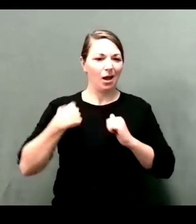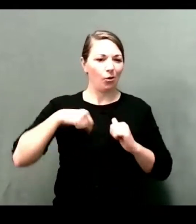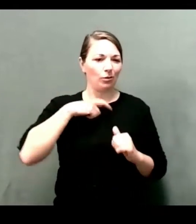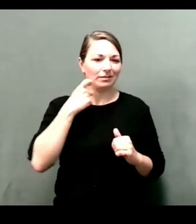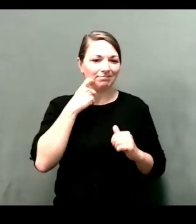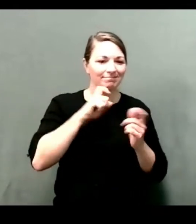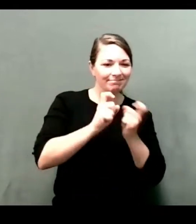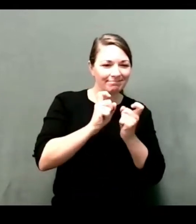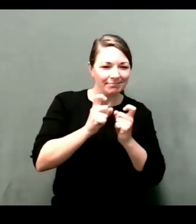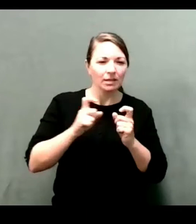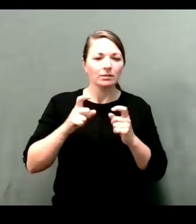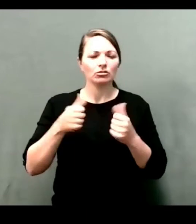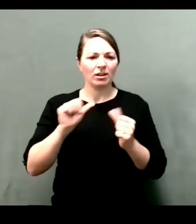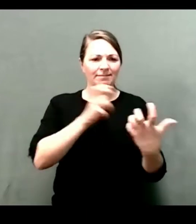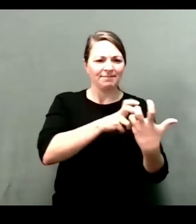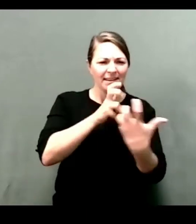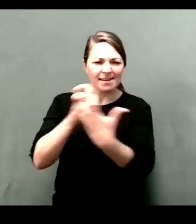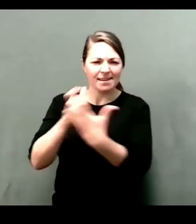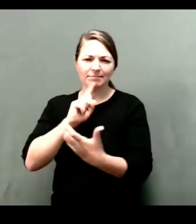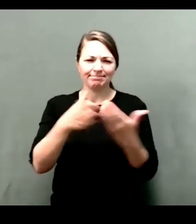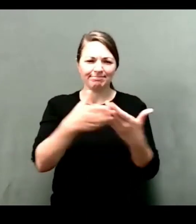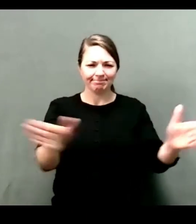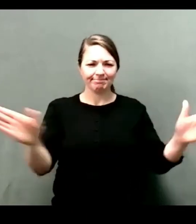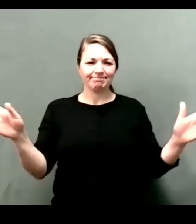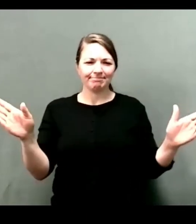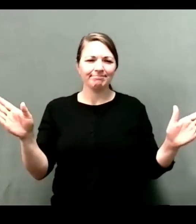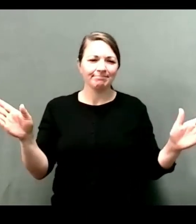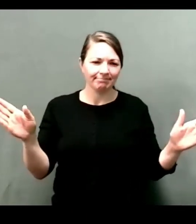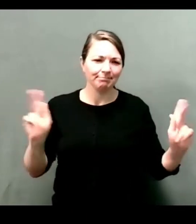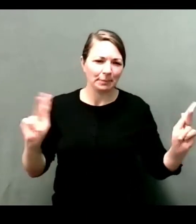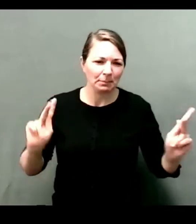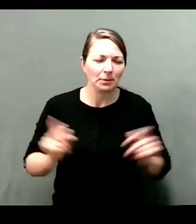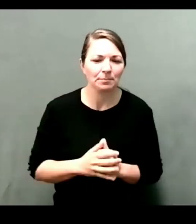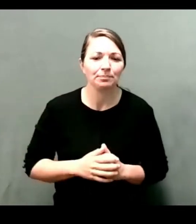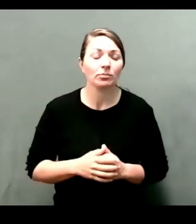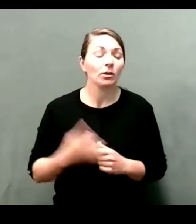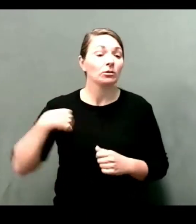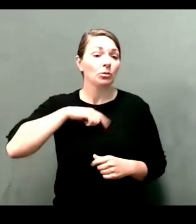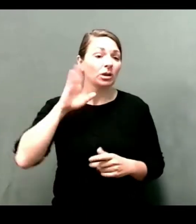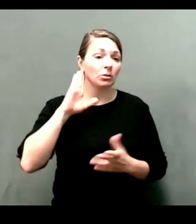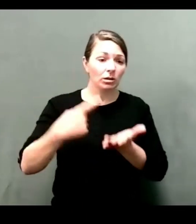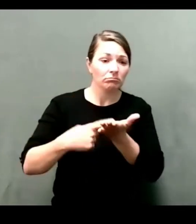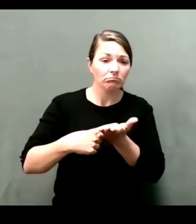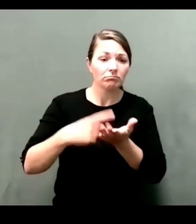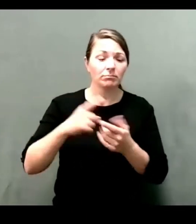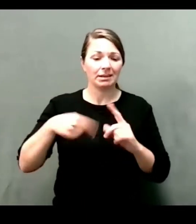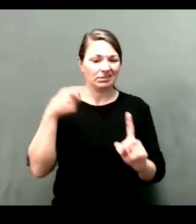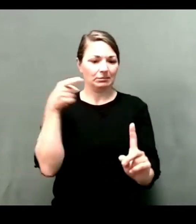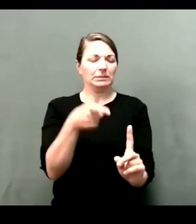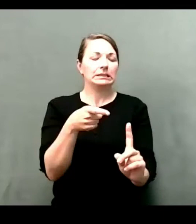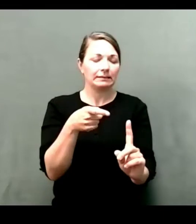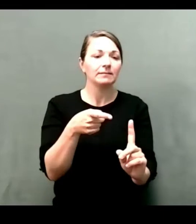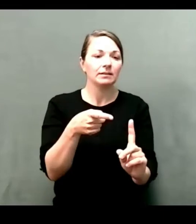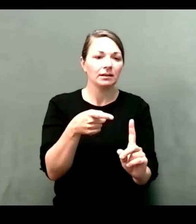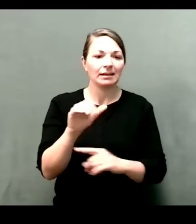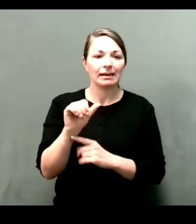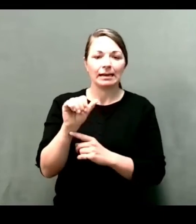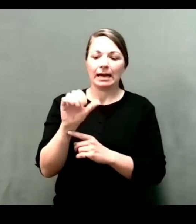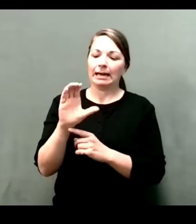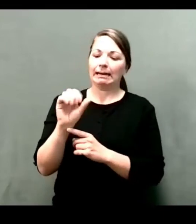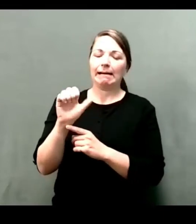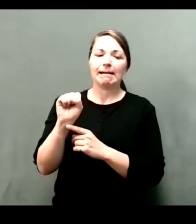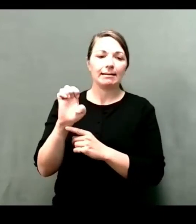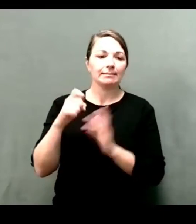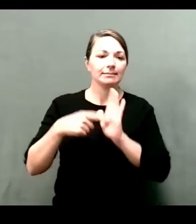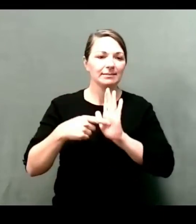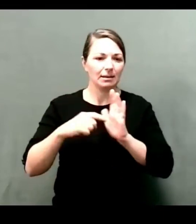needs. The resource we're going to be diving into today is going to start with walking through a case example where we were looking at how oppression was showing up in an example